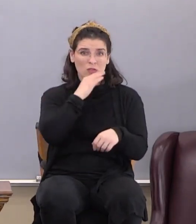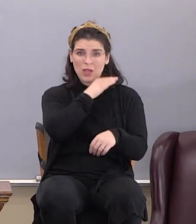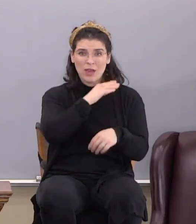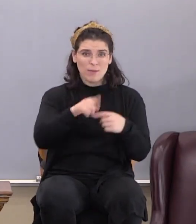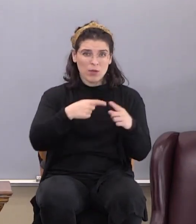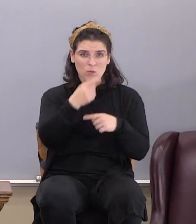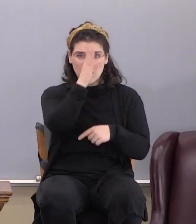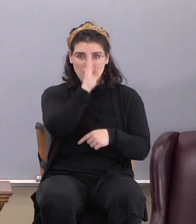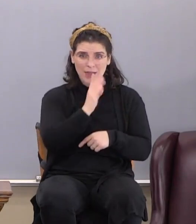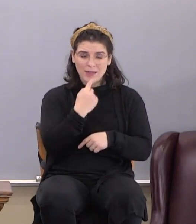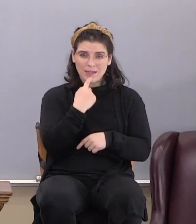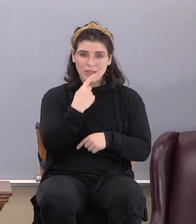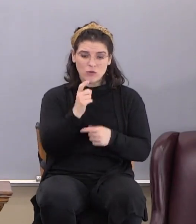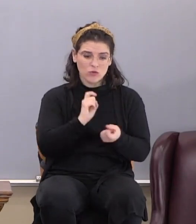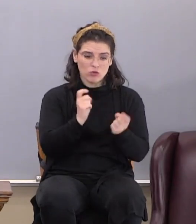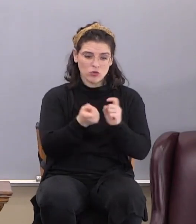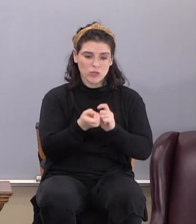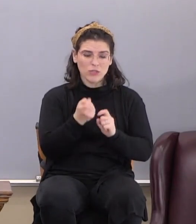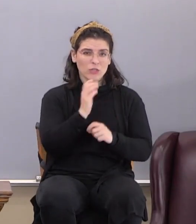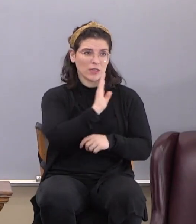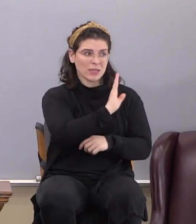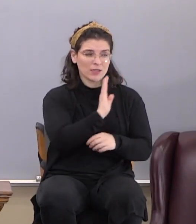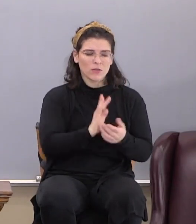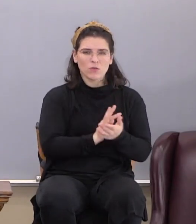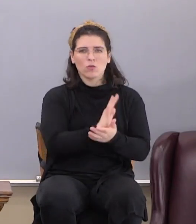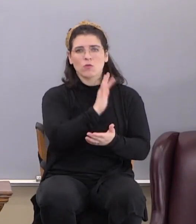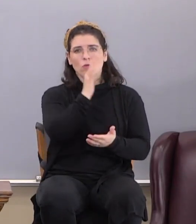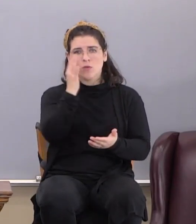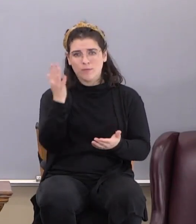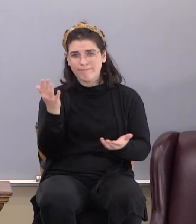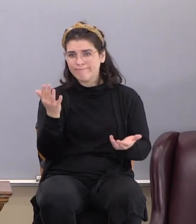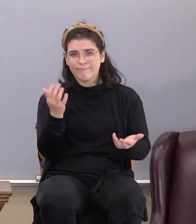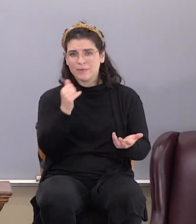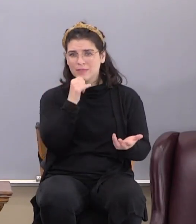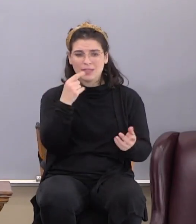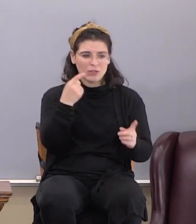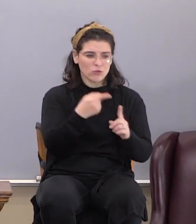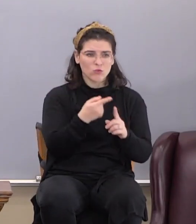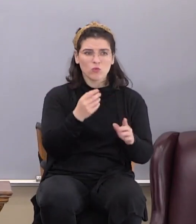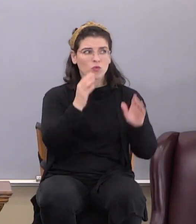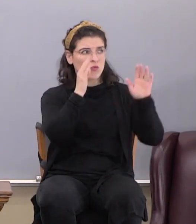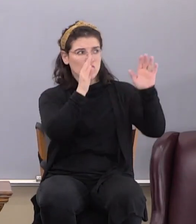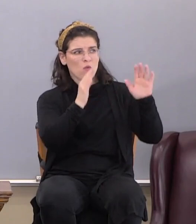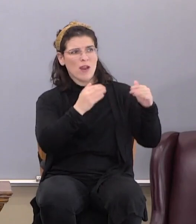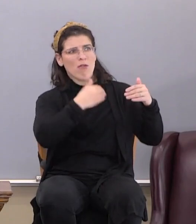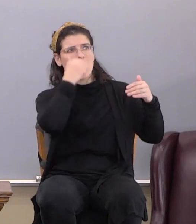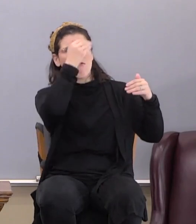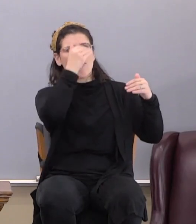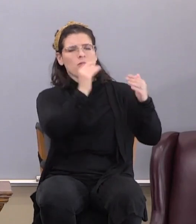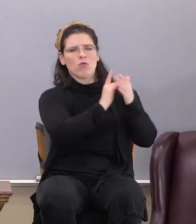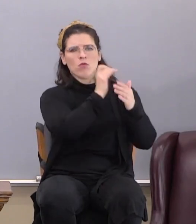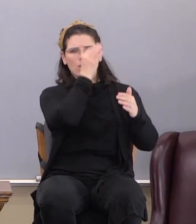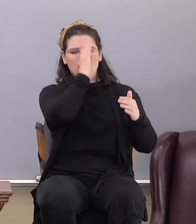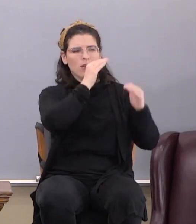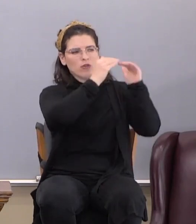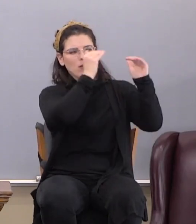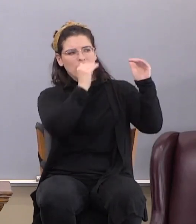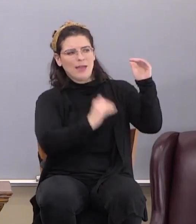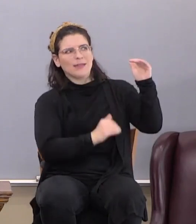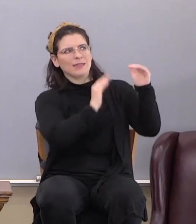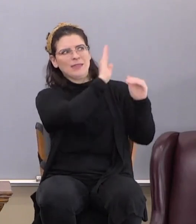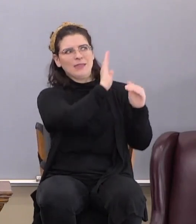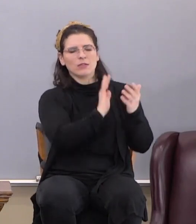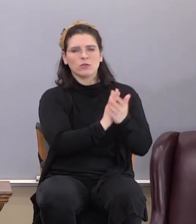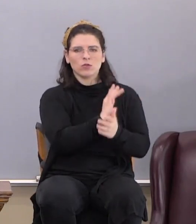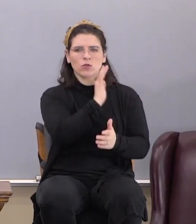God's saying. You're changing his what? That's not to the greater glory of God. You're demeaning his